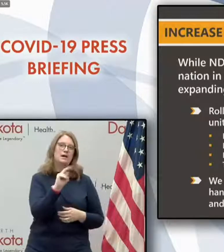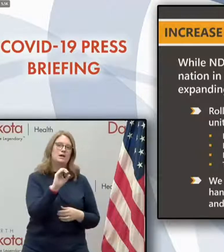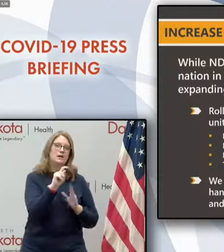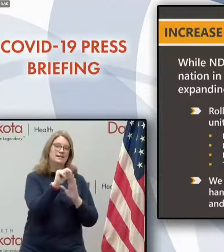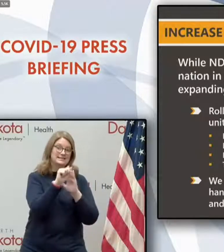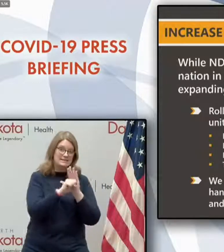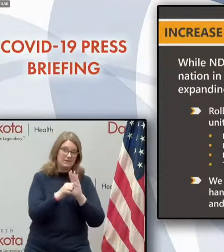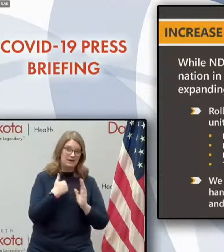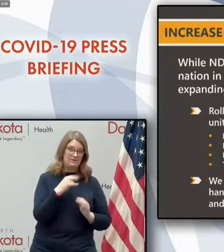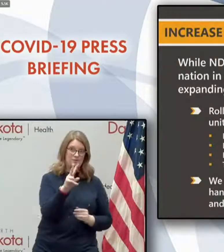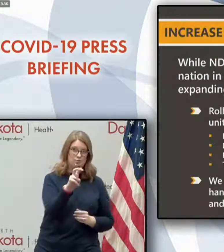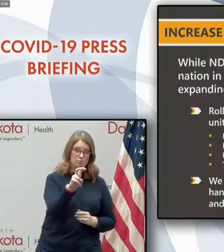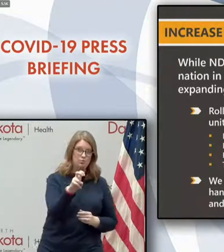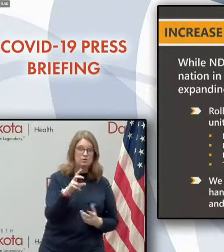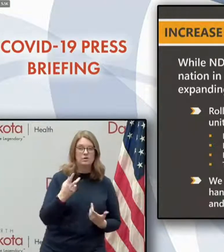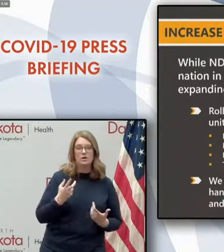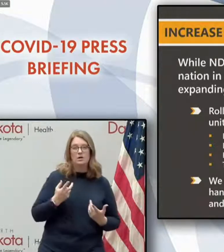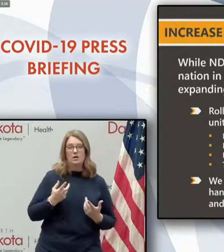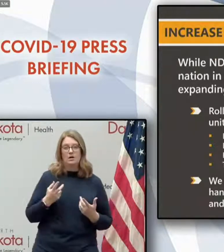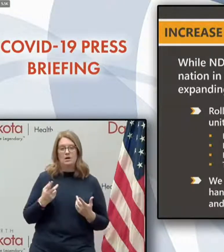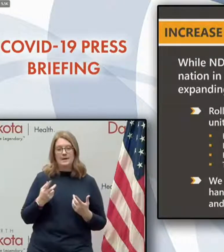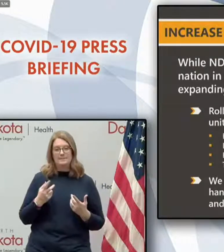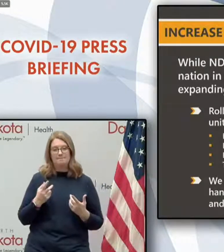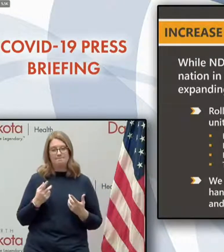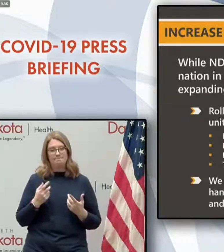200, in